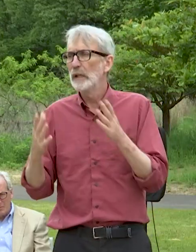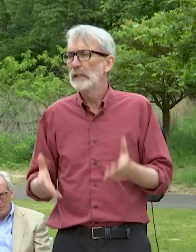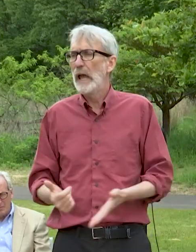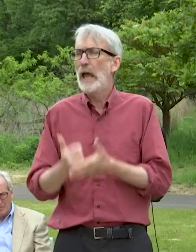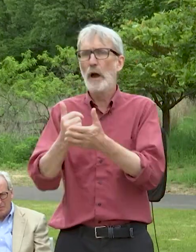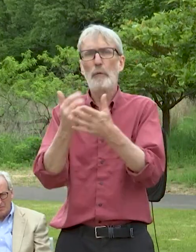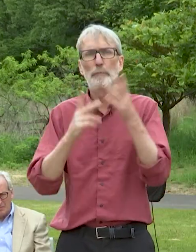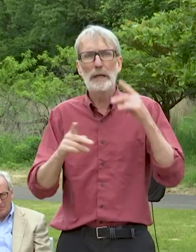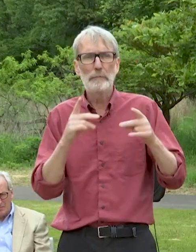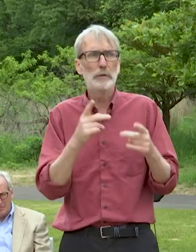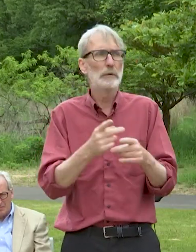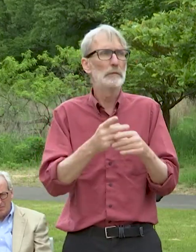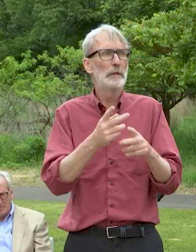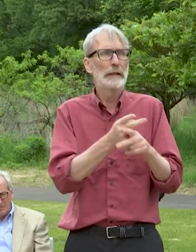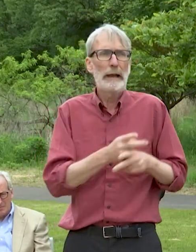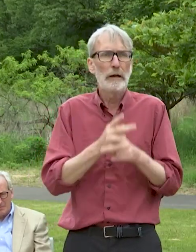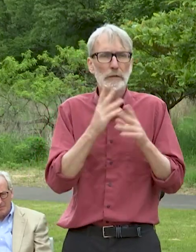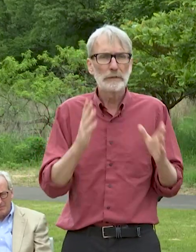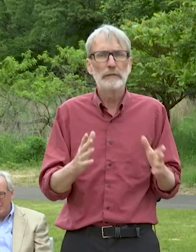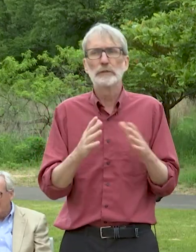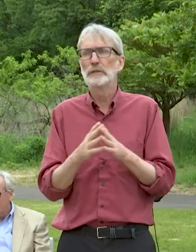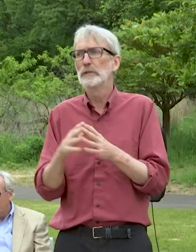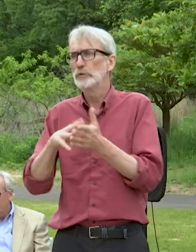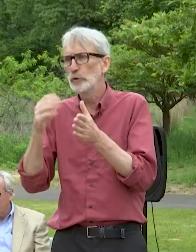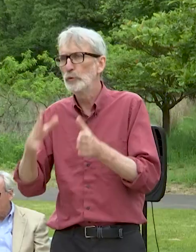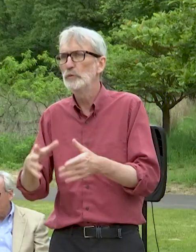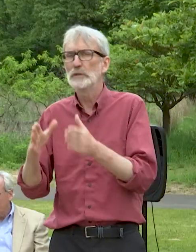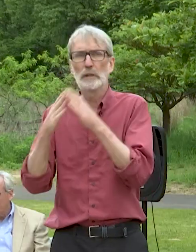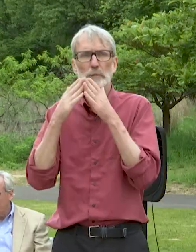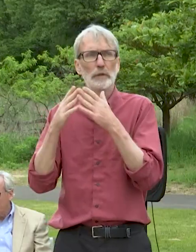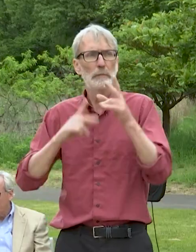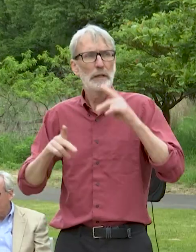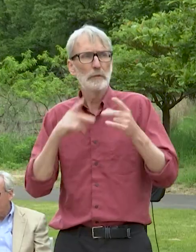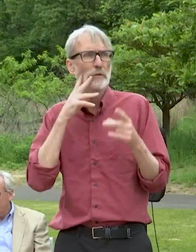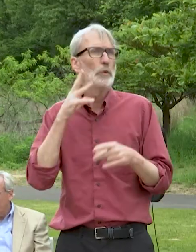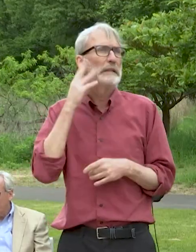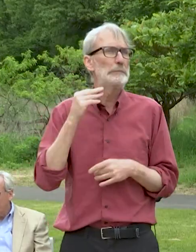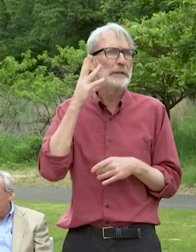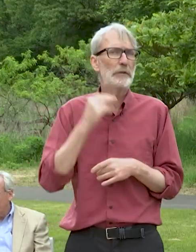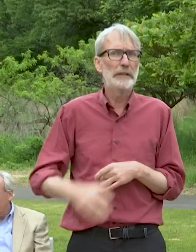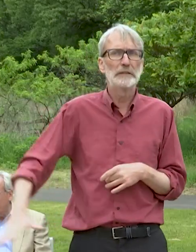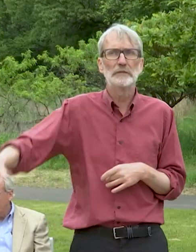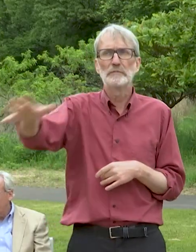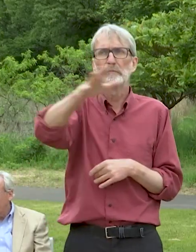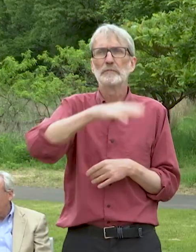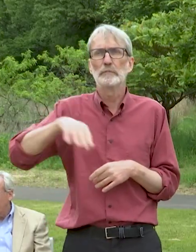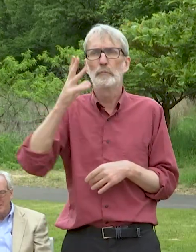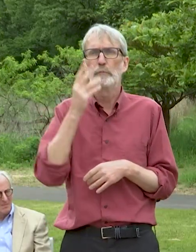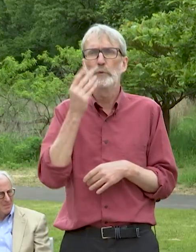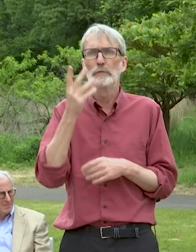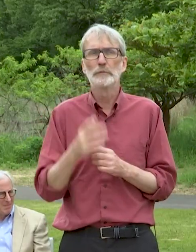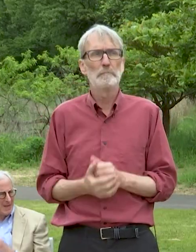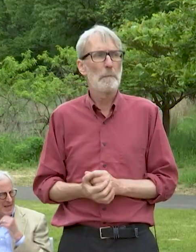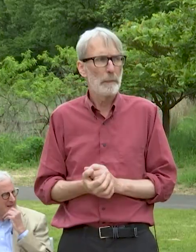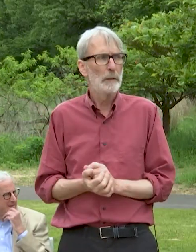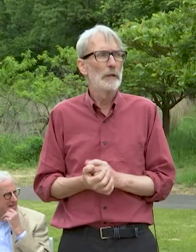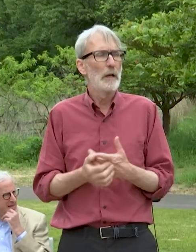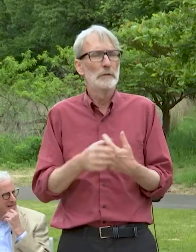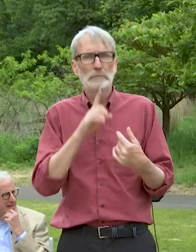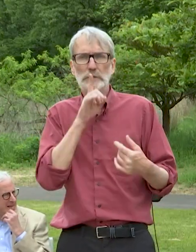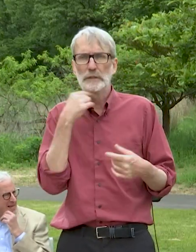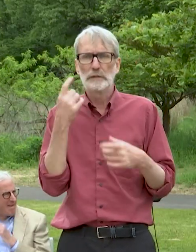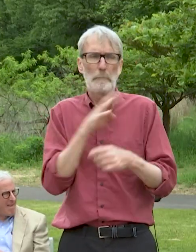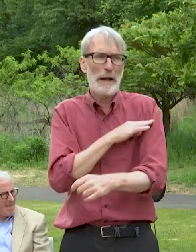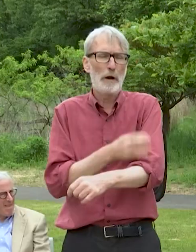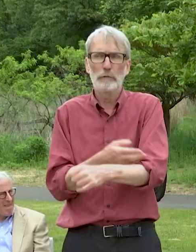individuals, caregivers, students, and community groups experience these beautiful spaces fully. The gift is a powerful